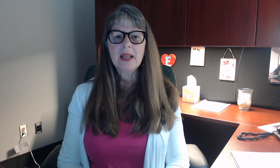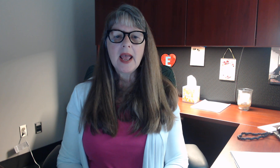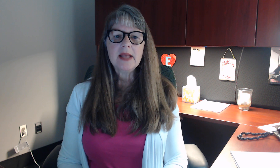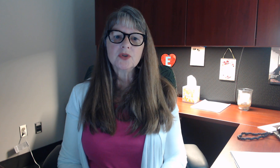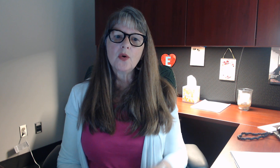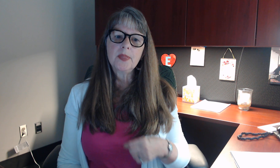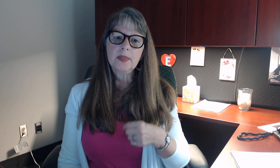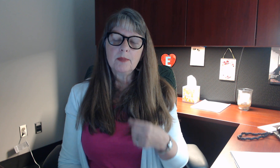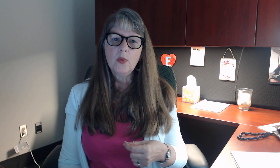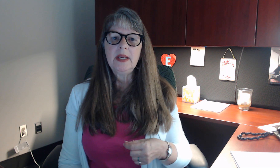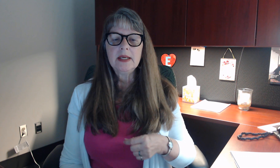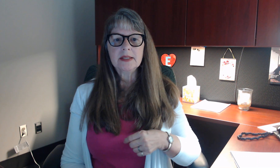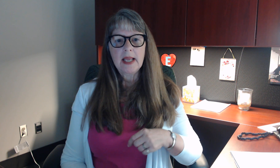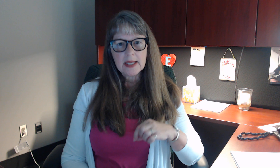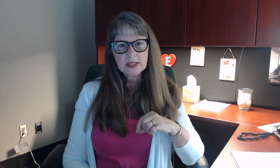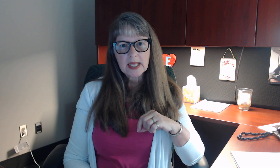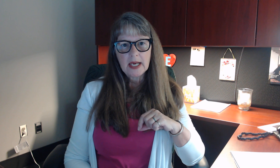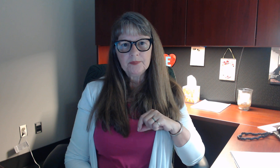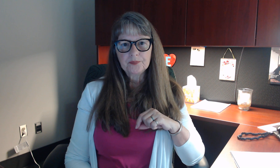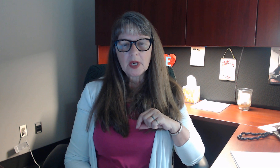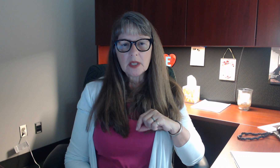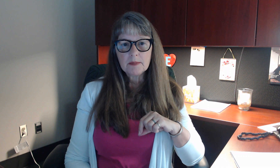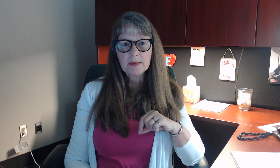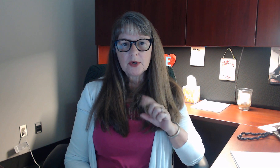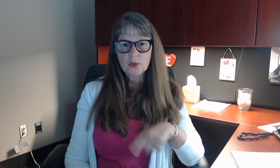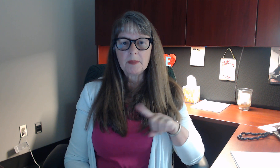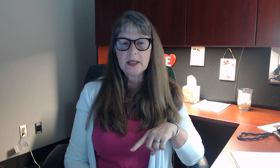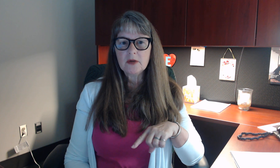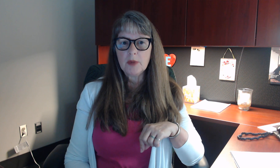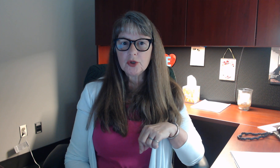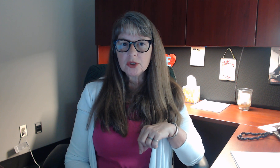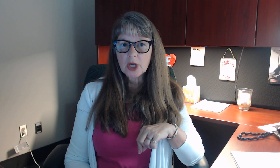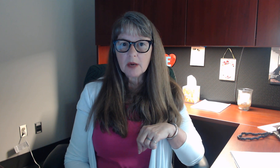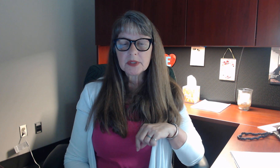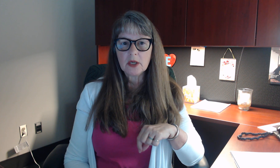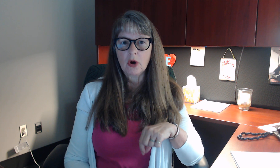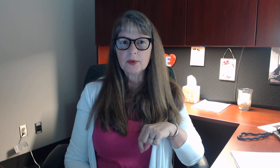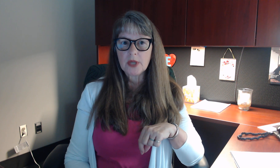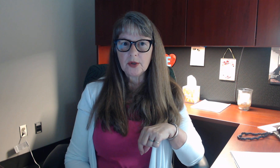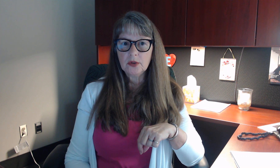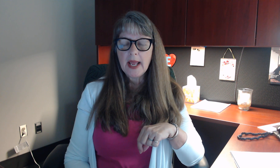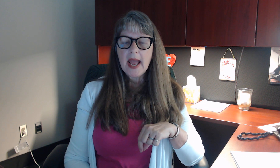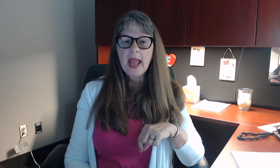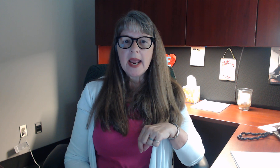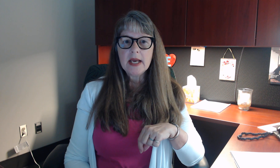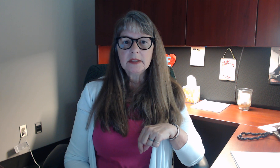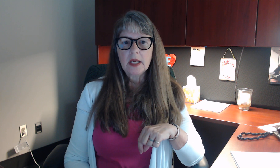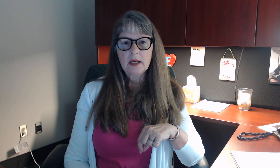And so the point is that a lot of people that do repetitive motion jobs get carpal tunnel, And